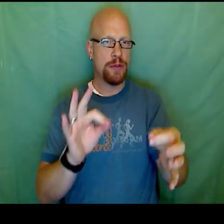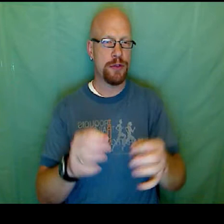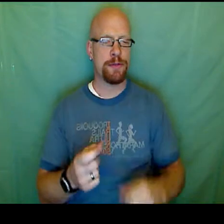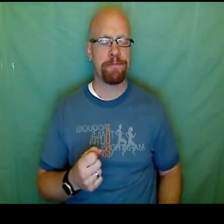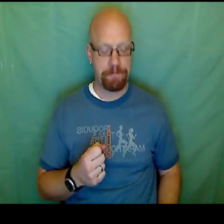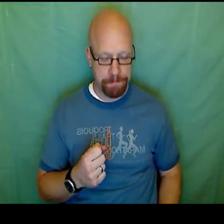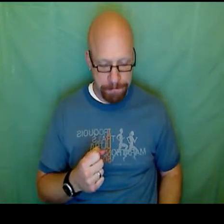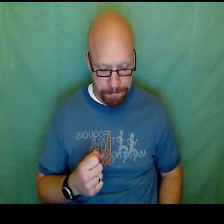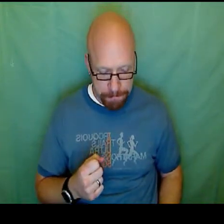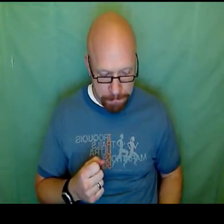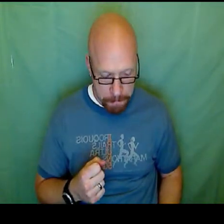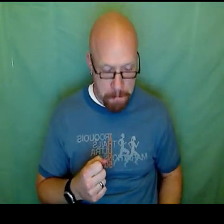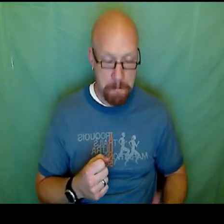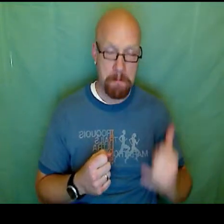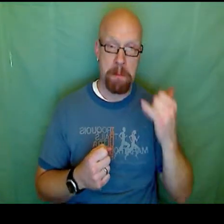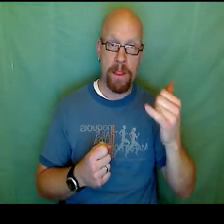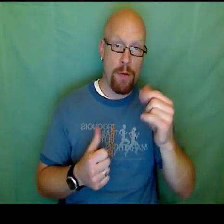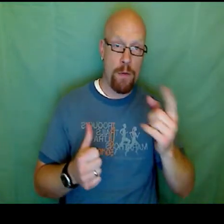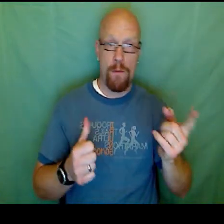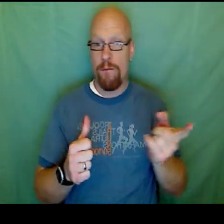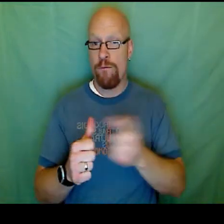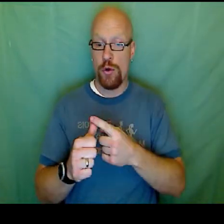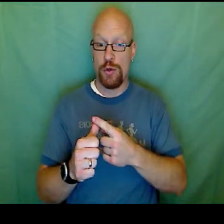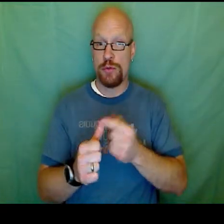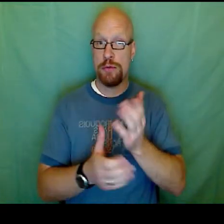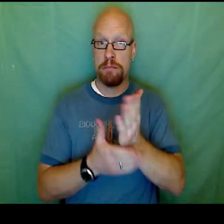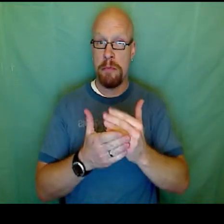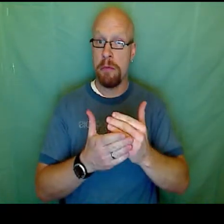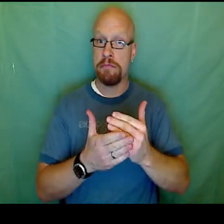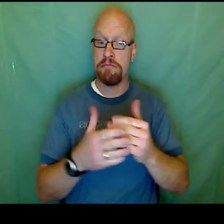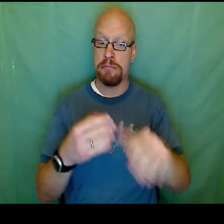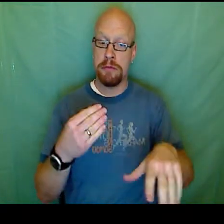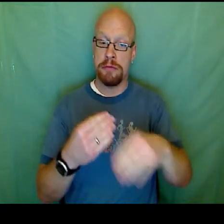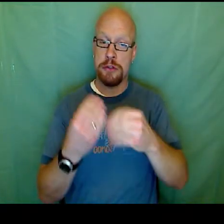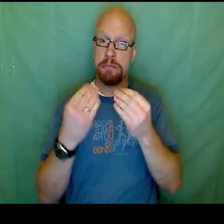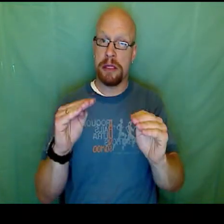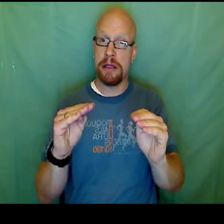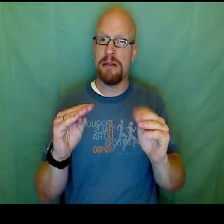method in solving systems of two equations.